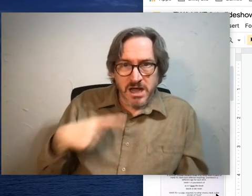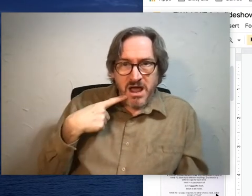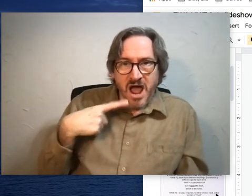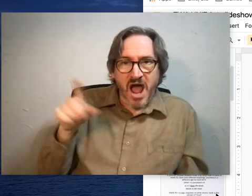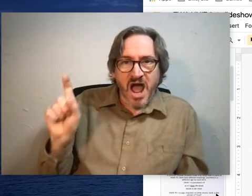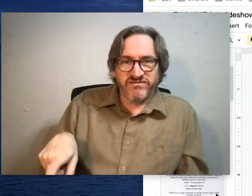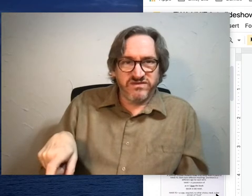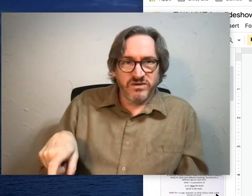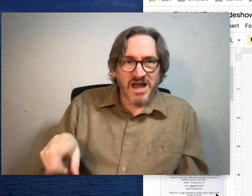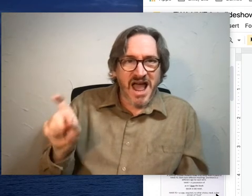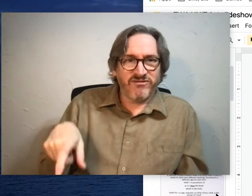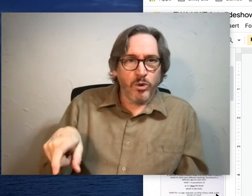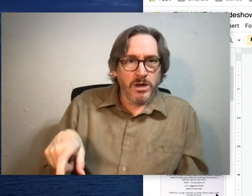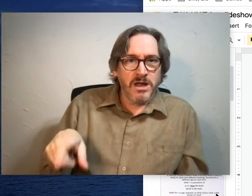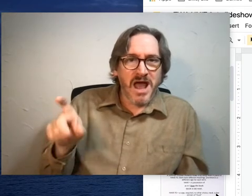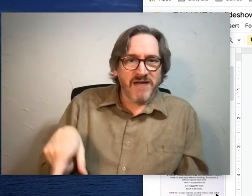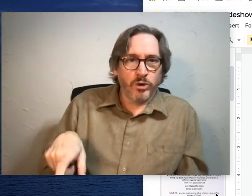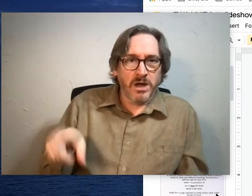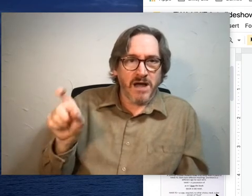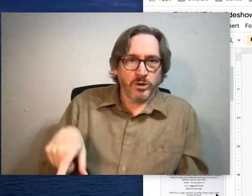must. Have to.